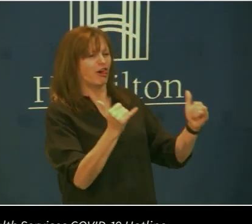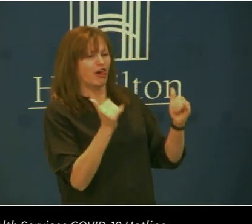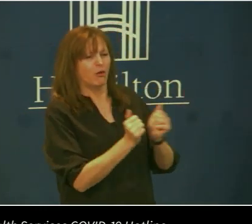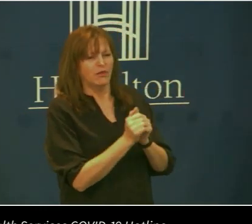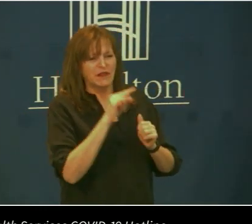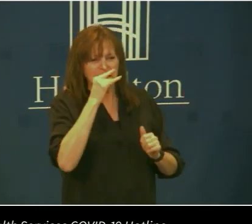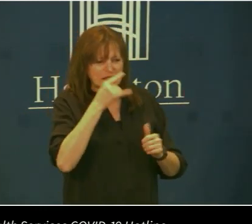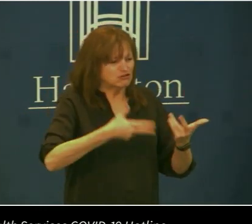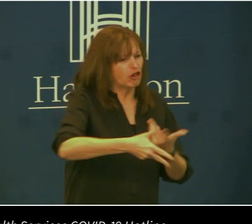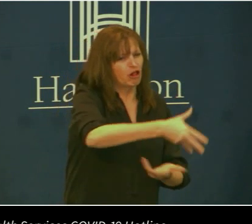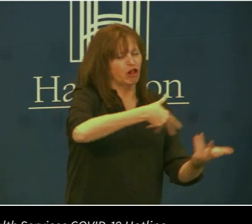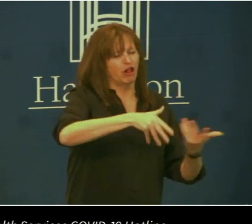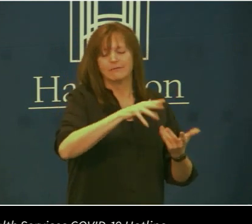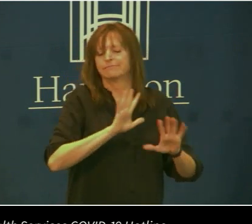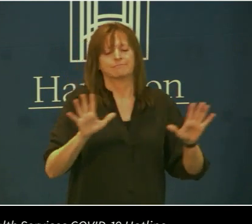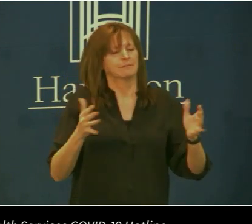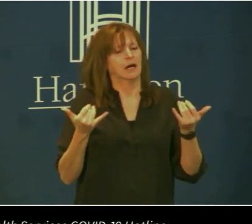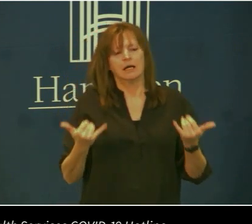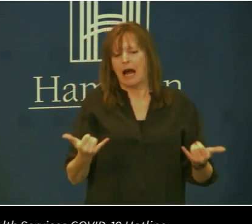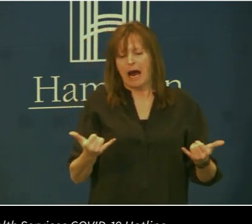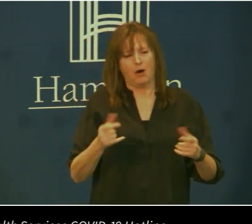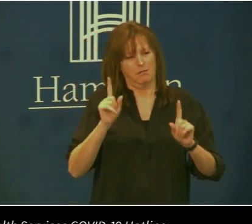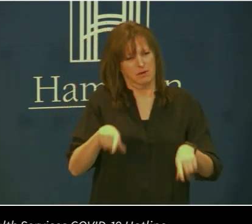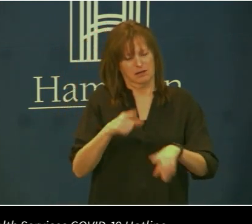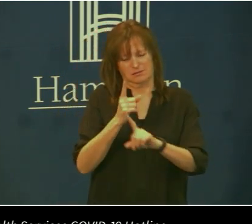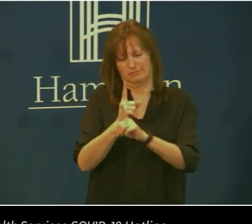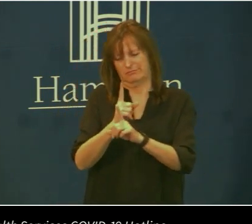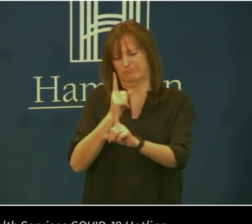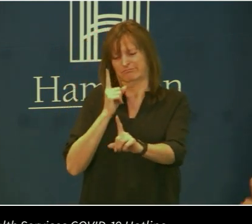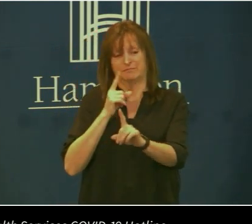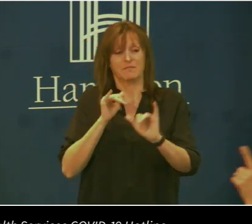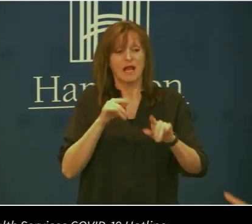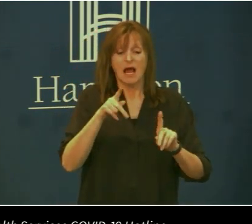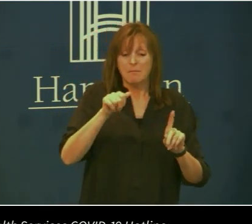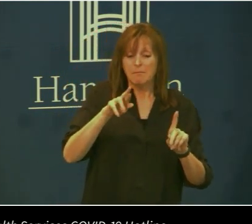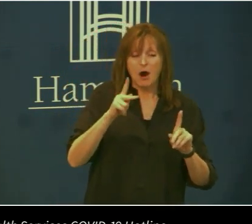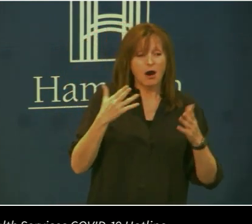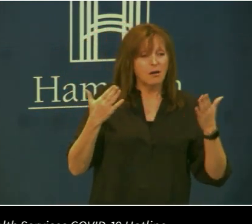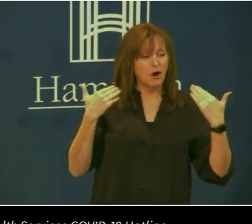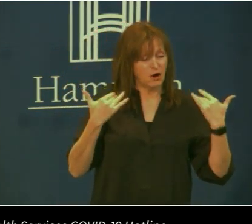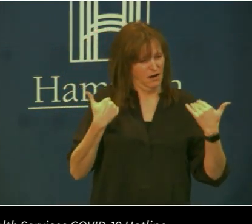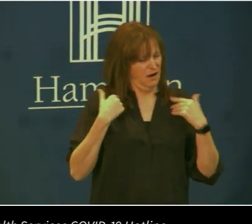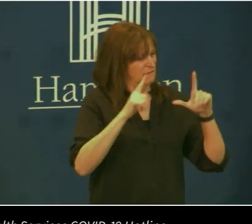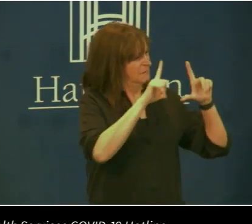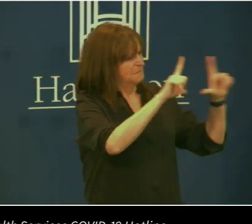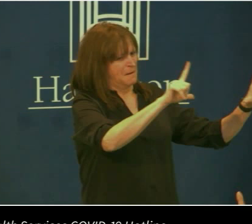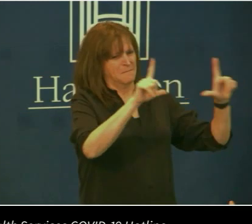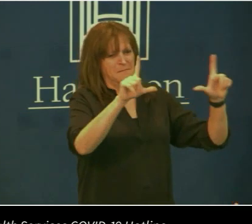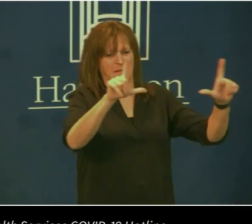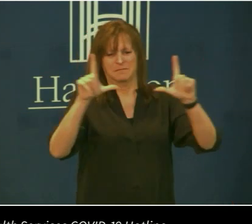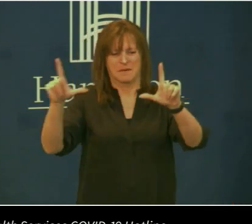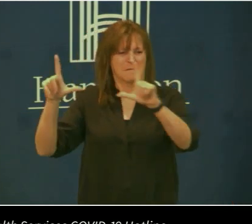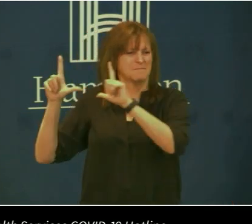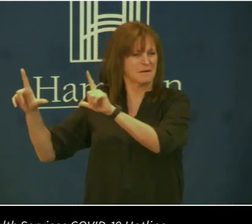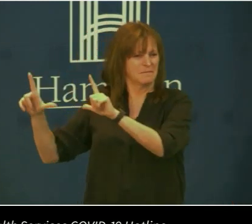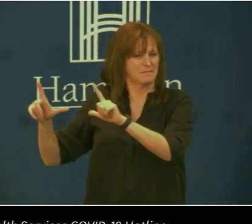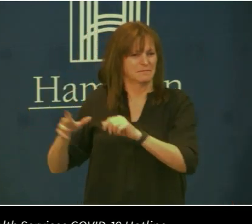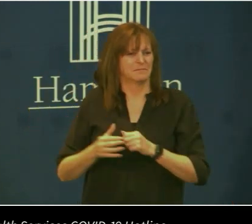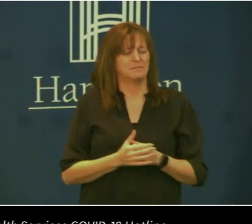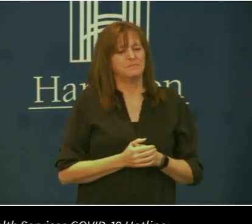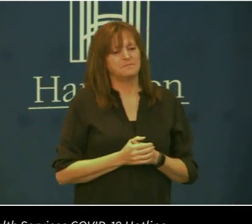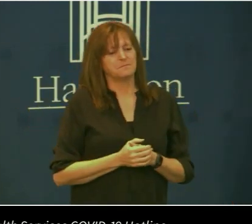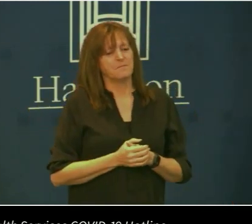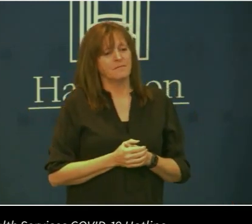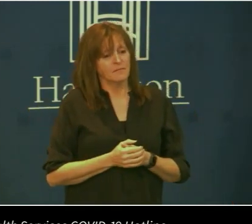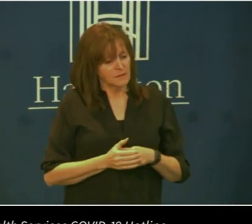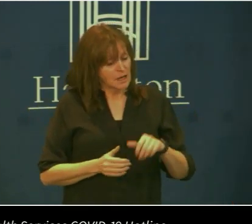so all of those facilities are closed, and the signage is going up. Albion Falls is closed. Not the falls itself, but the